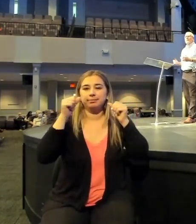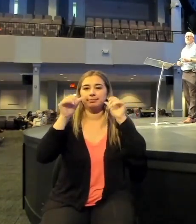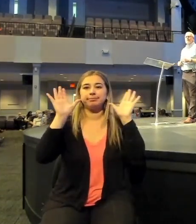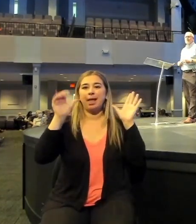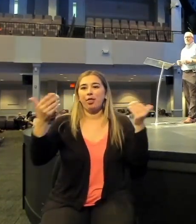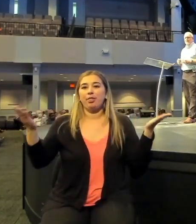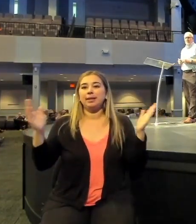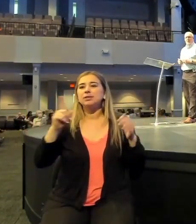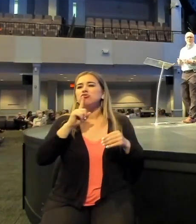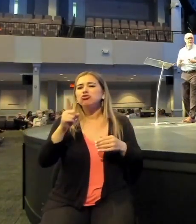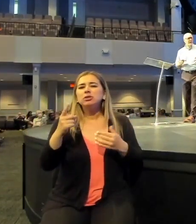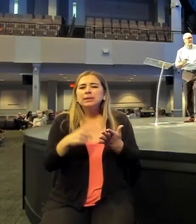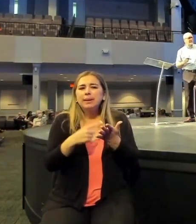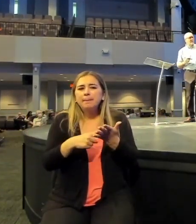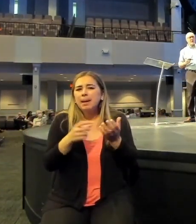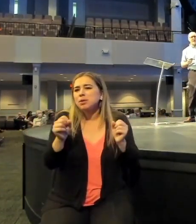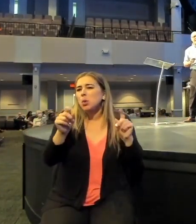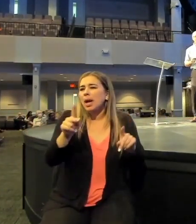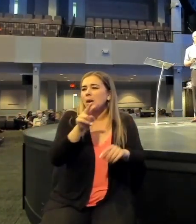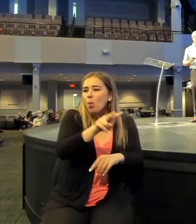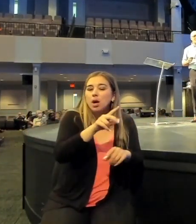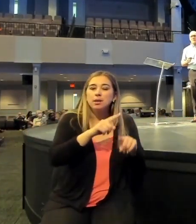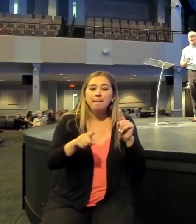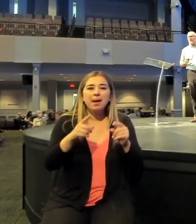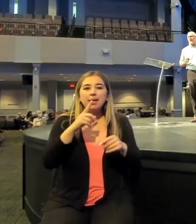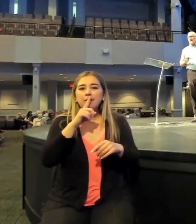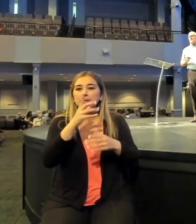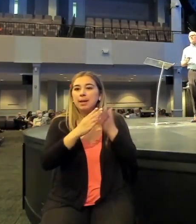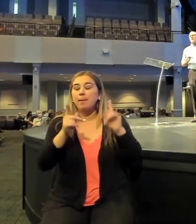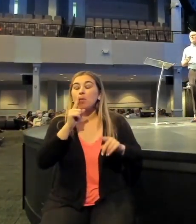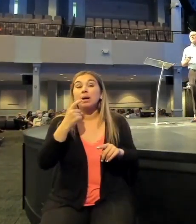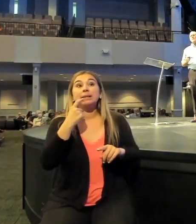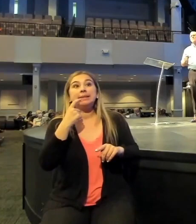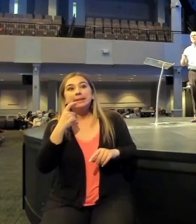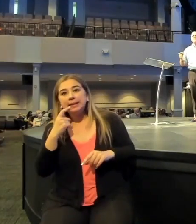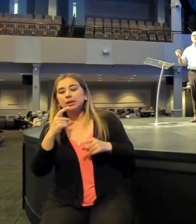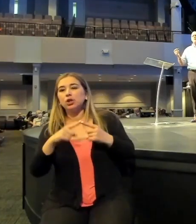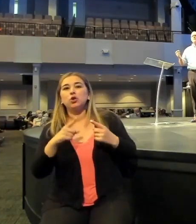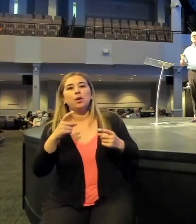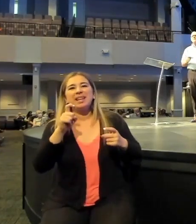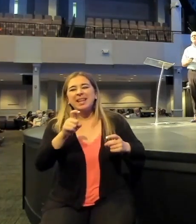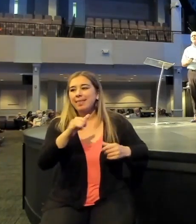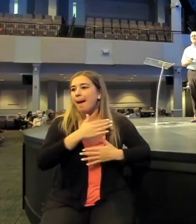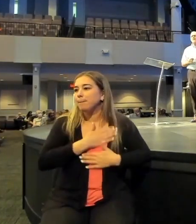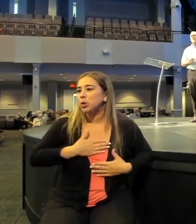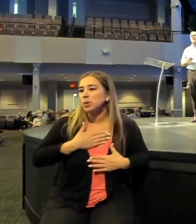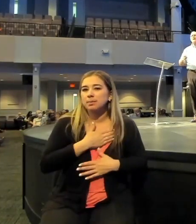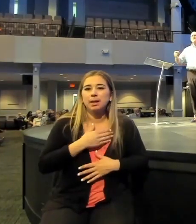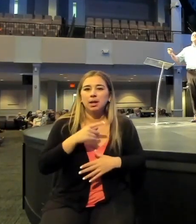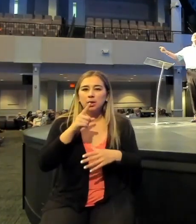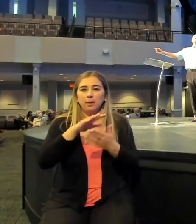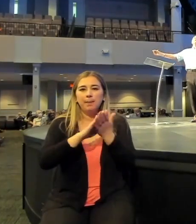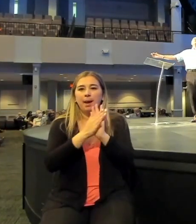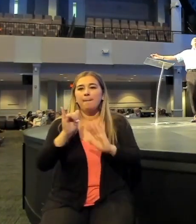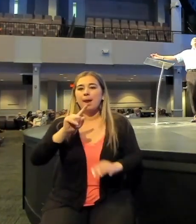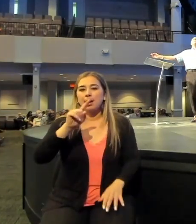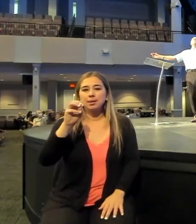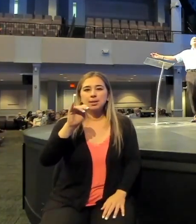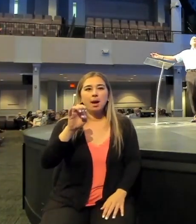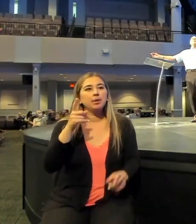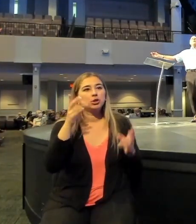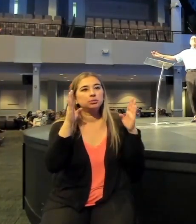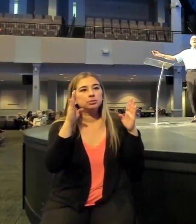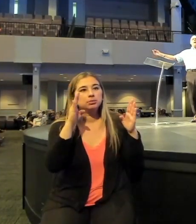occasional moments that there's nothing wrong with that, but I'm talking about an addiction to just being amused, where you go into sort of a zombie-like state,